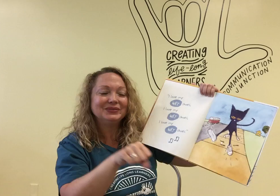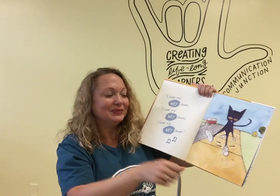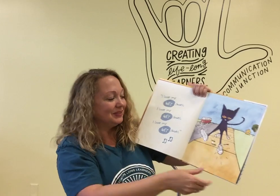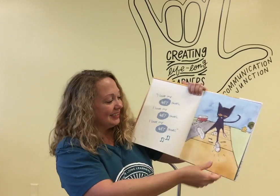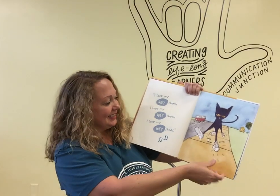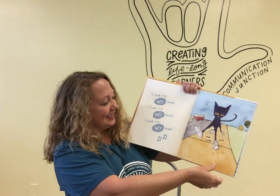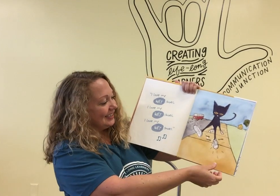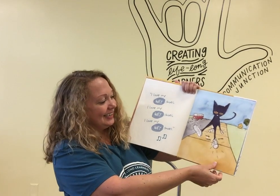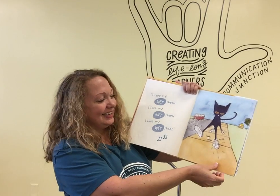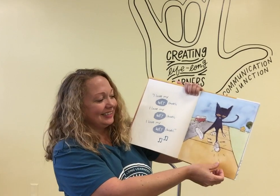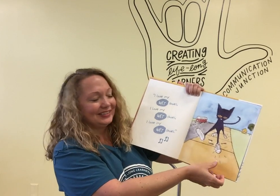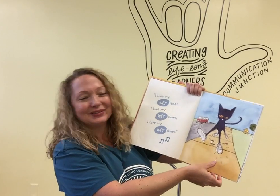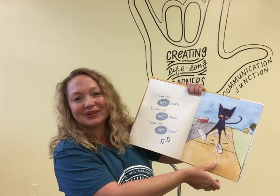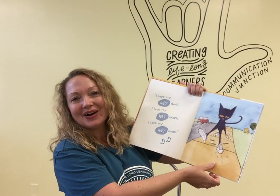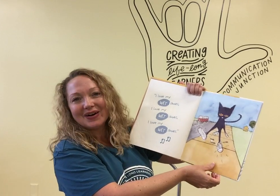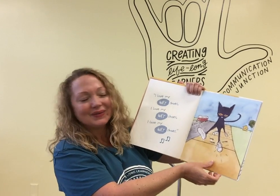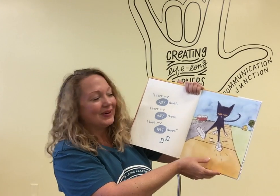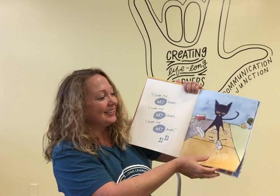shoes. His shoes are all wet.